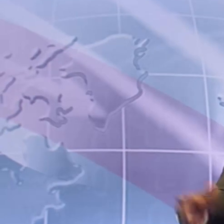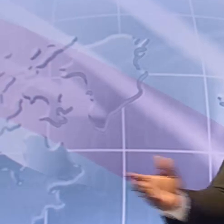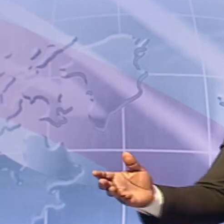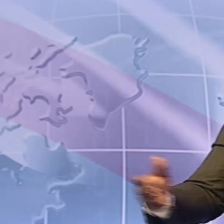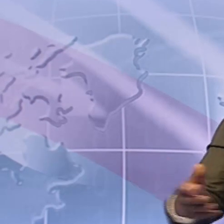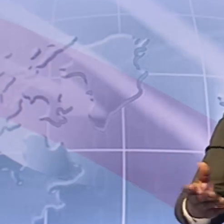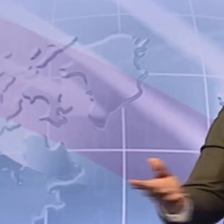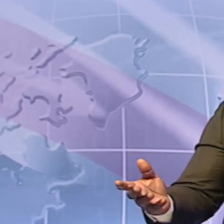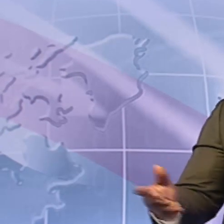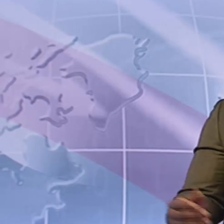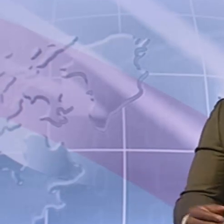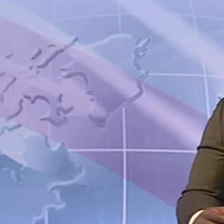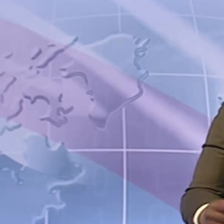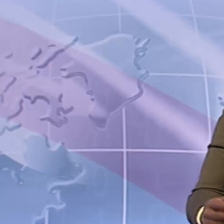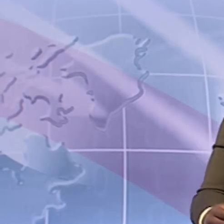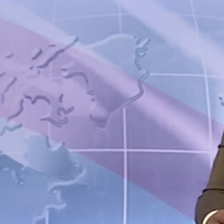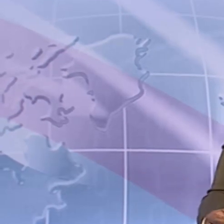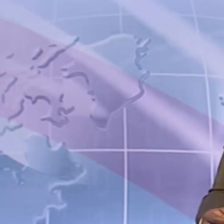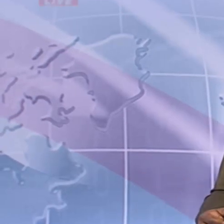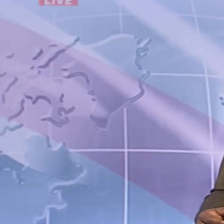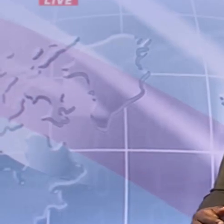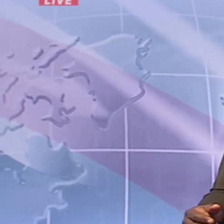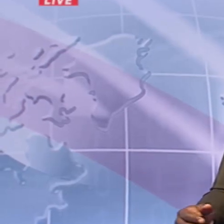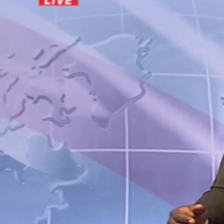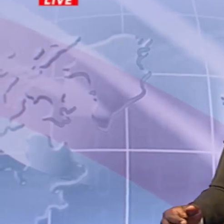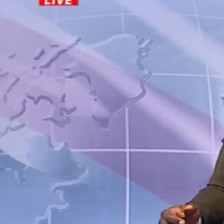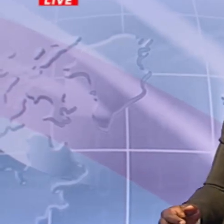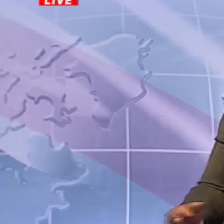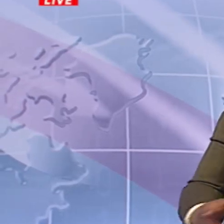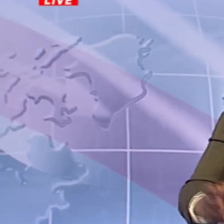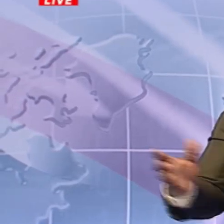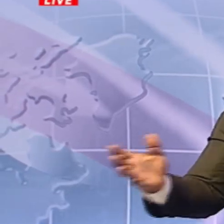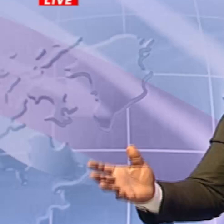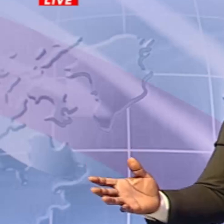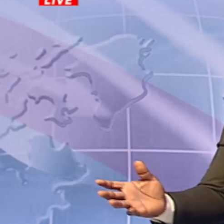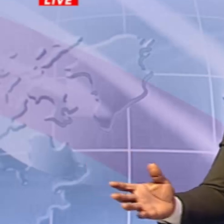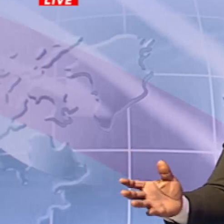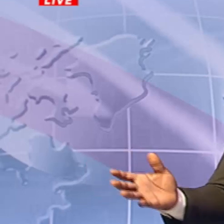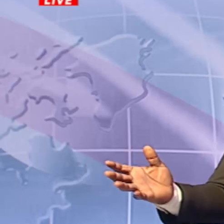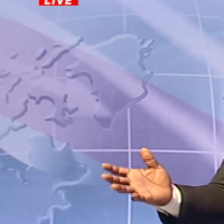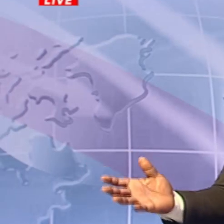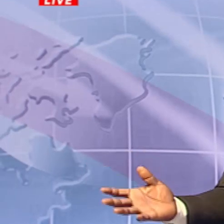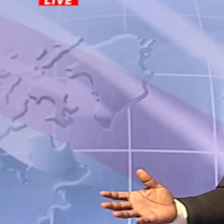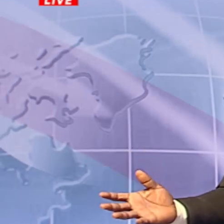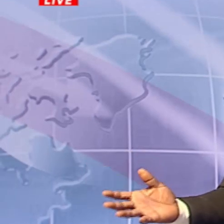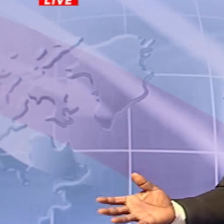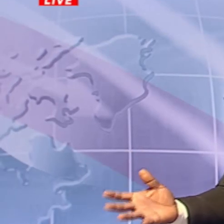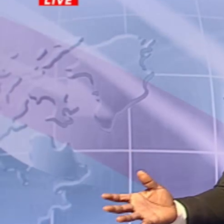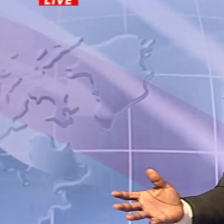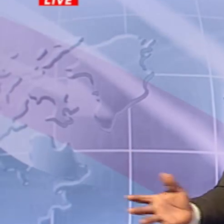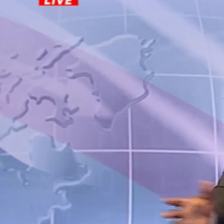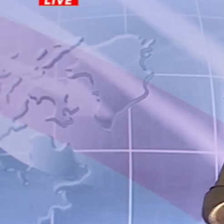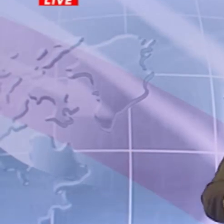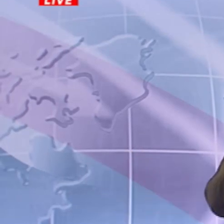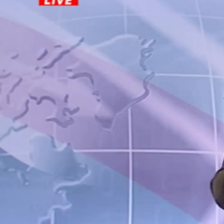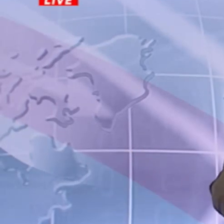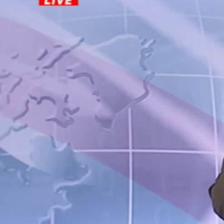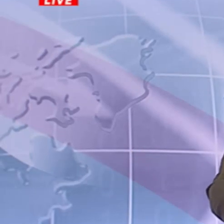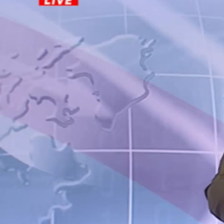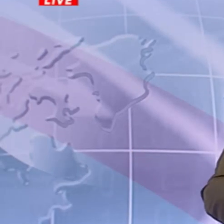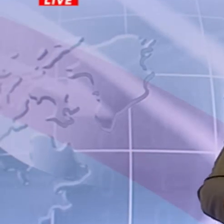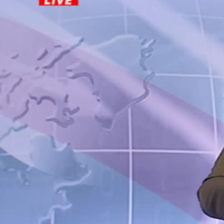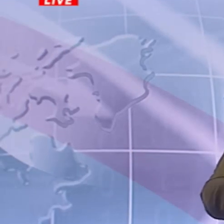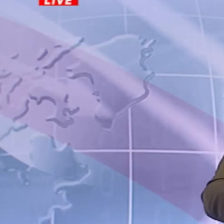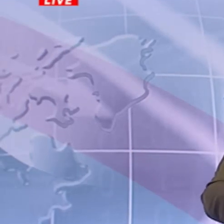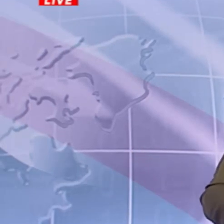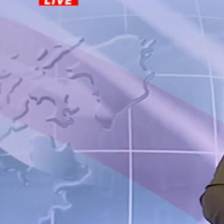the people. For example, how we went about saying that we have some 87 ventilators in the public